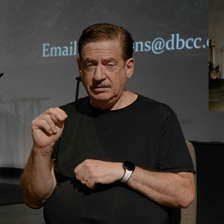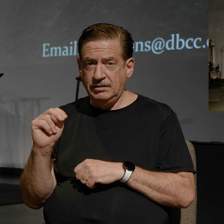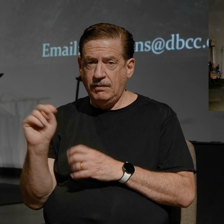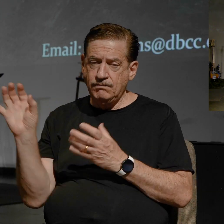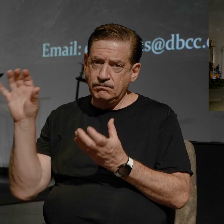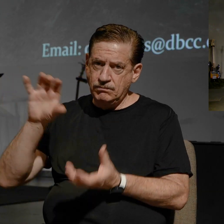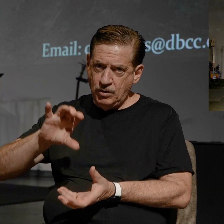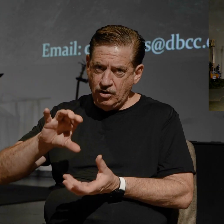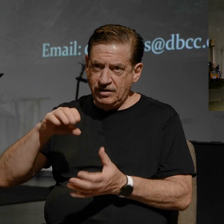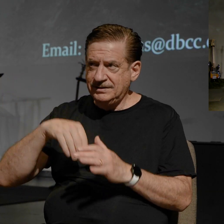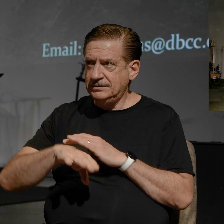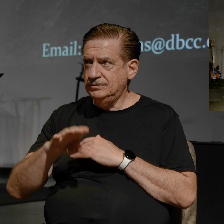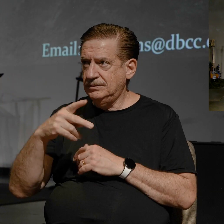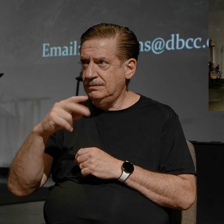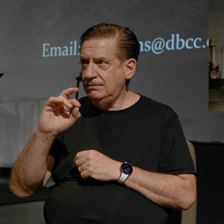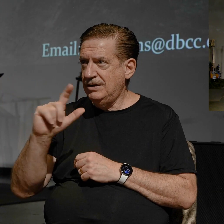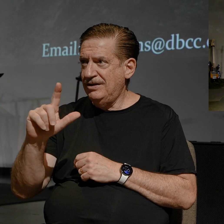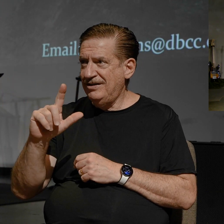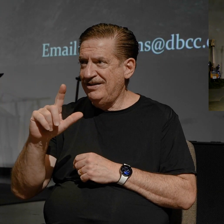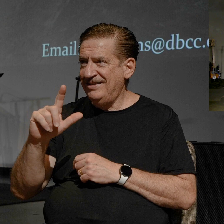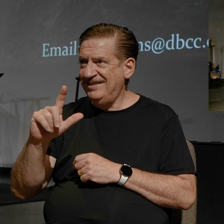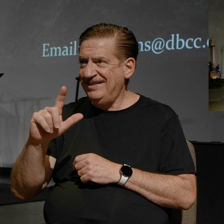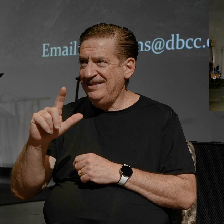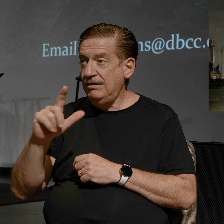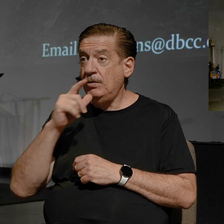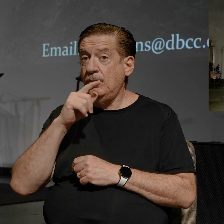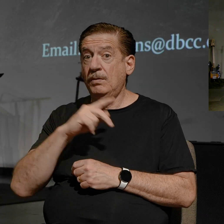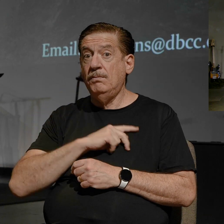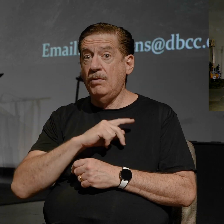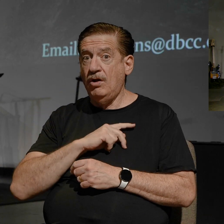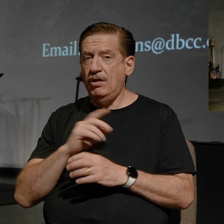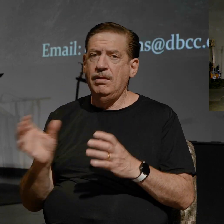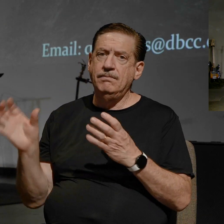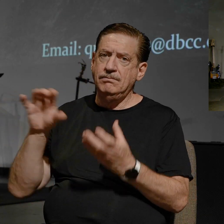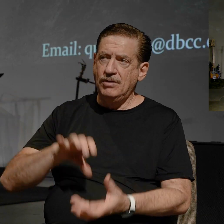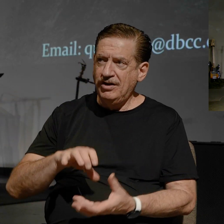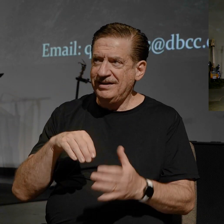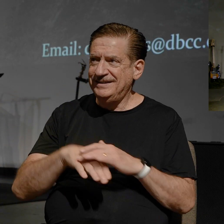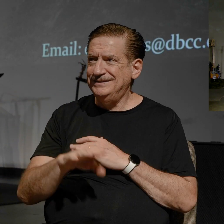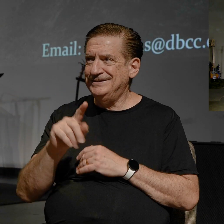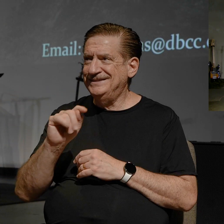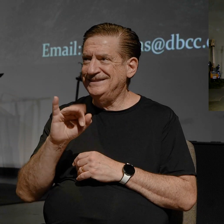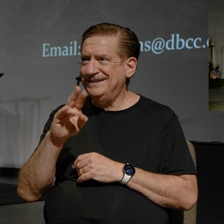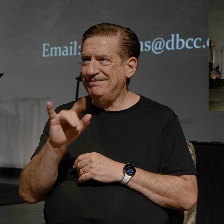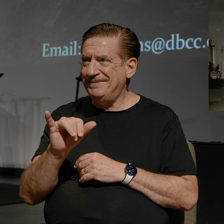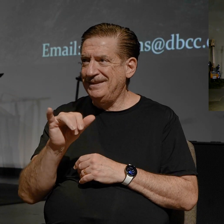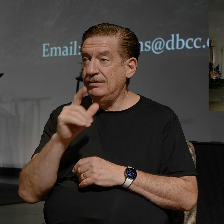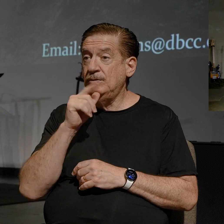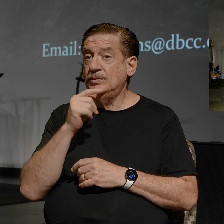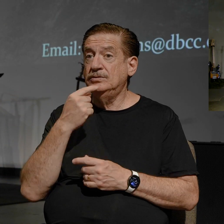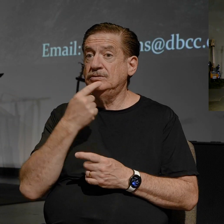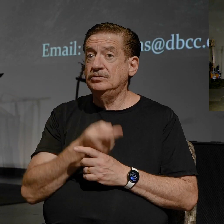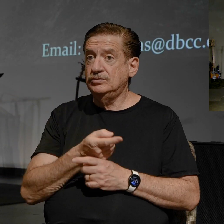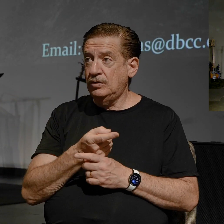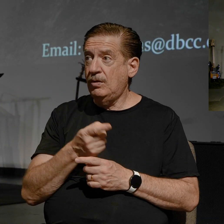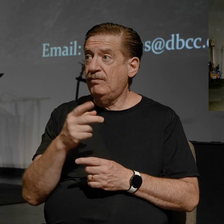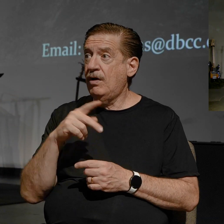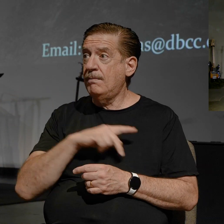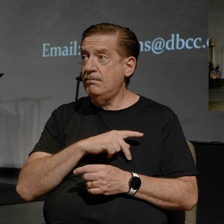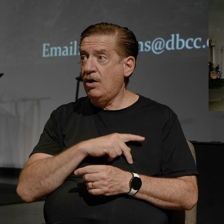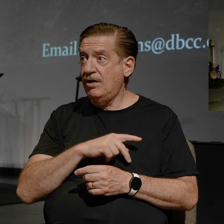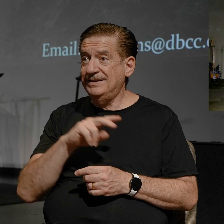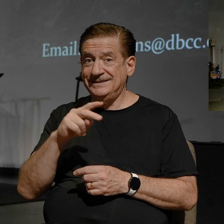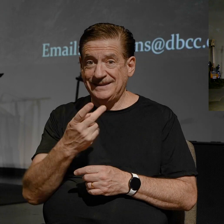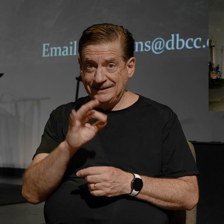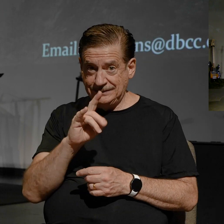poured into Paul, who poured into Timothy, who has been told by Paul in 2 Timothy to